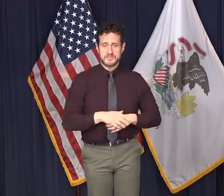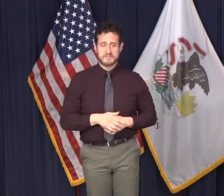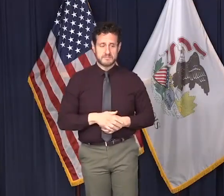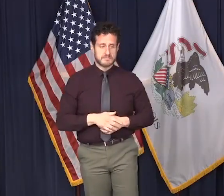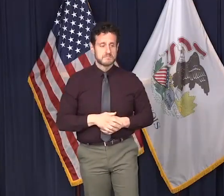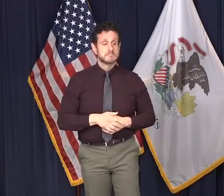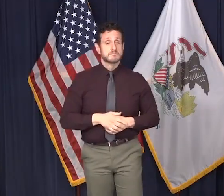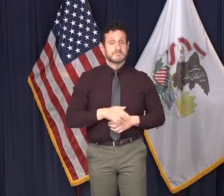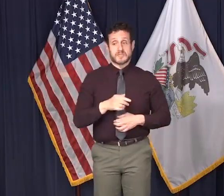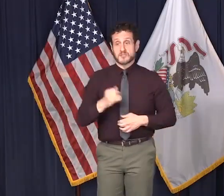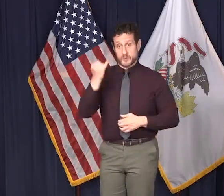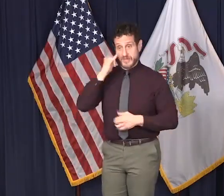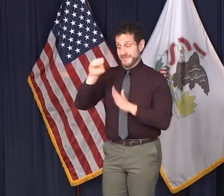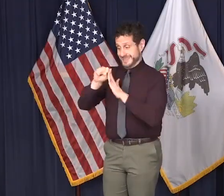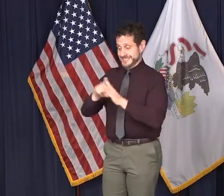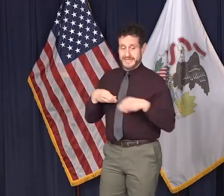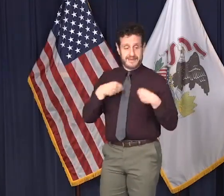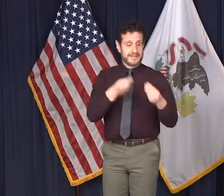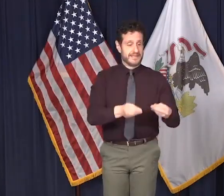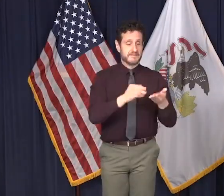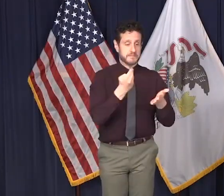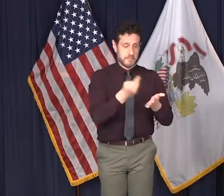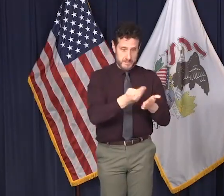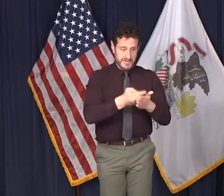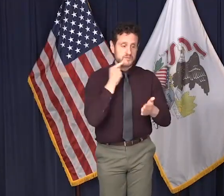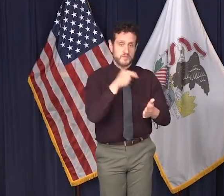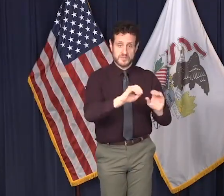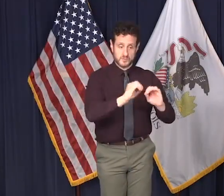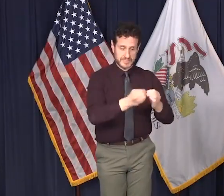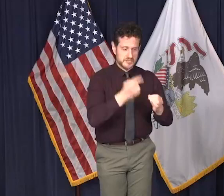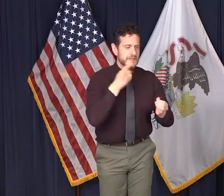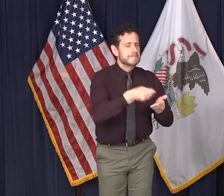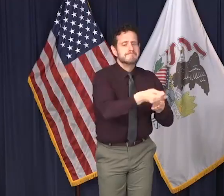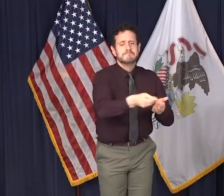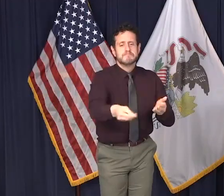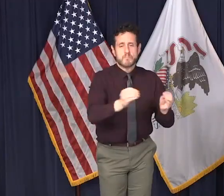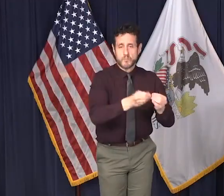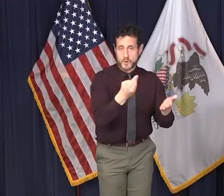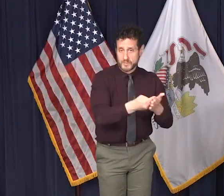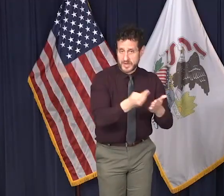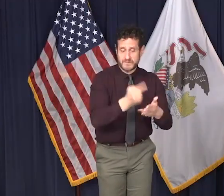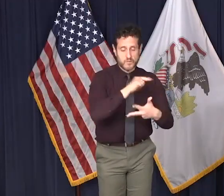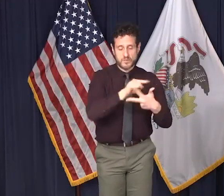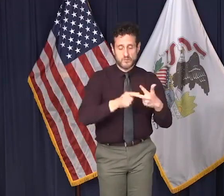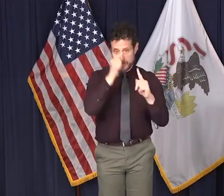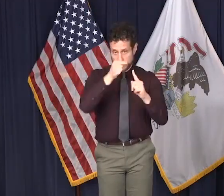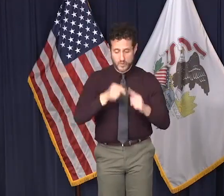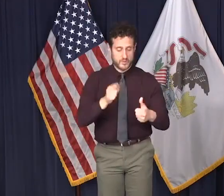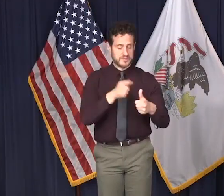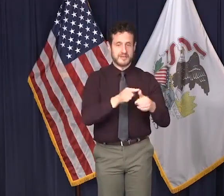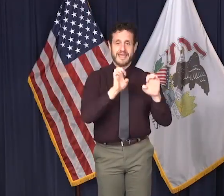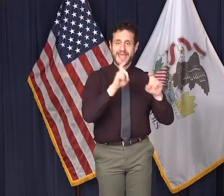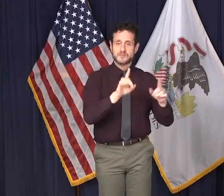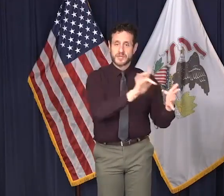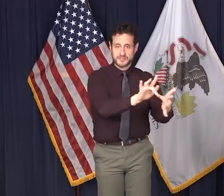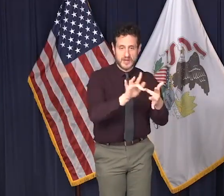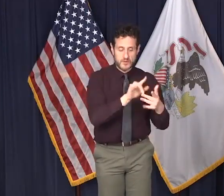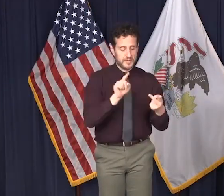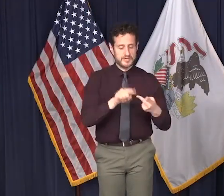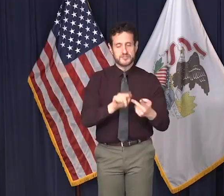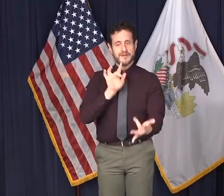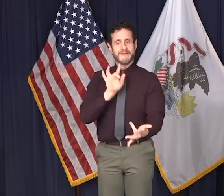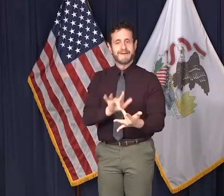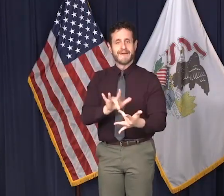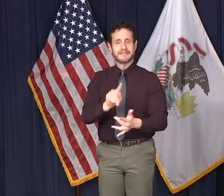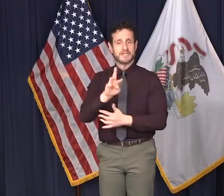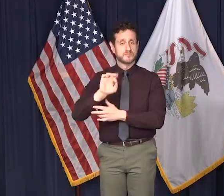sub-awarding to other agencies across three main areas of work: education and outreach, contact tracing, and